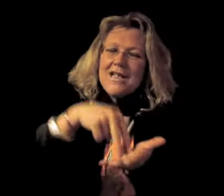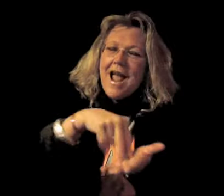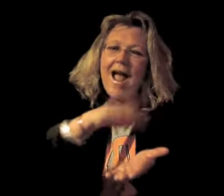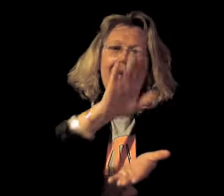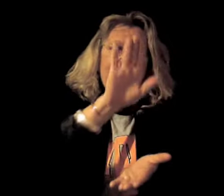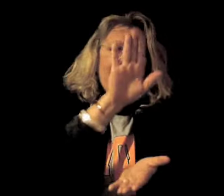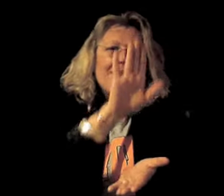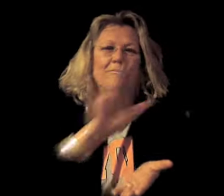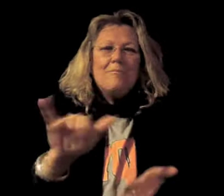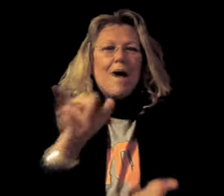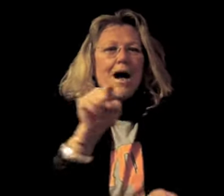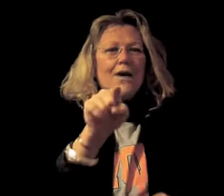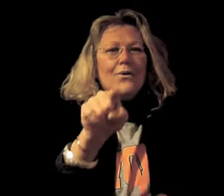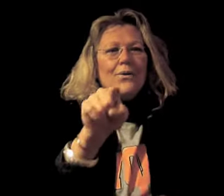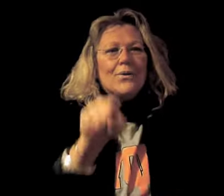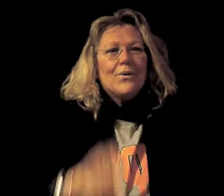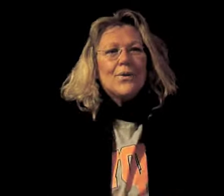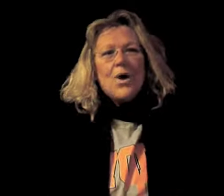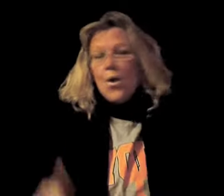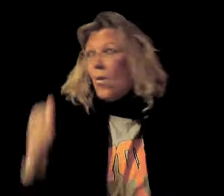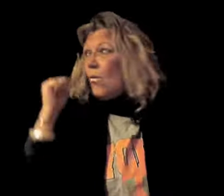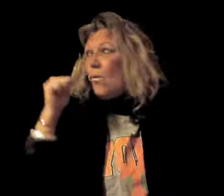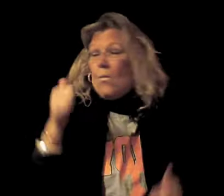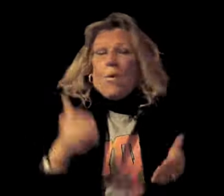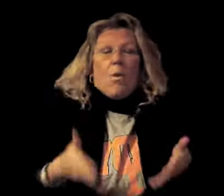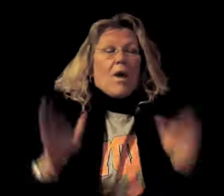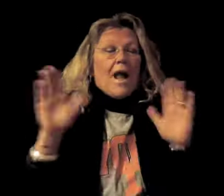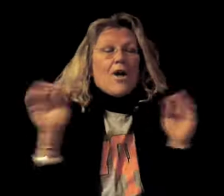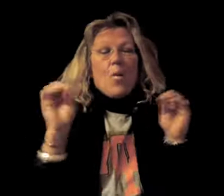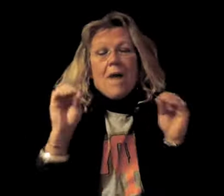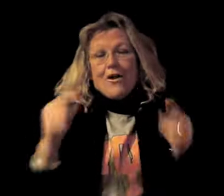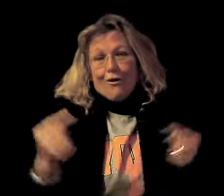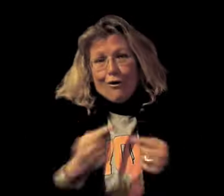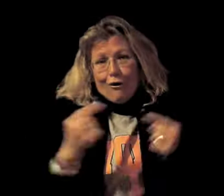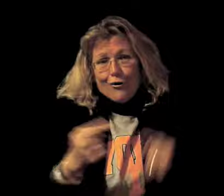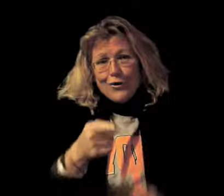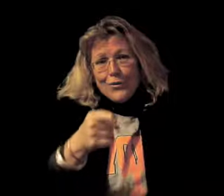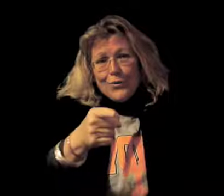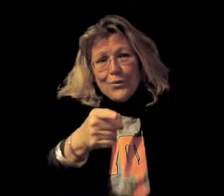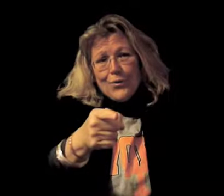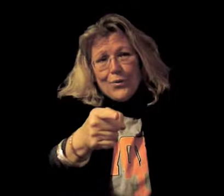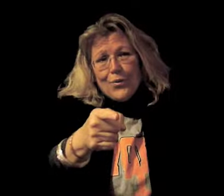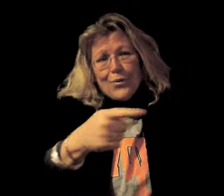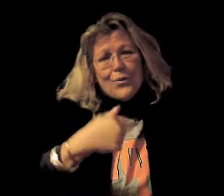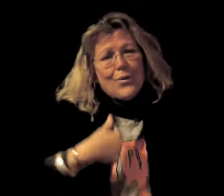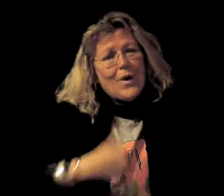I'll stand by you. I won't let nobody hurt you.